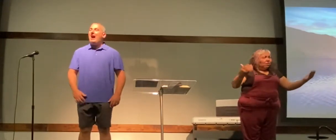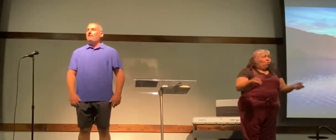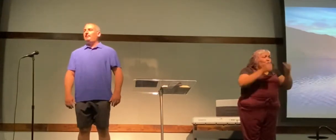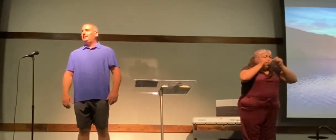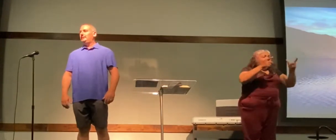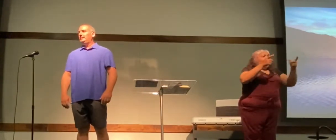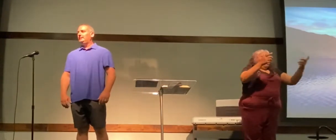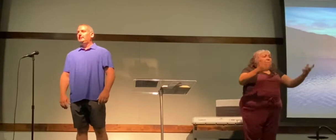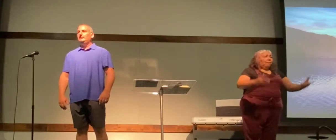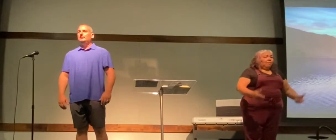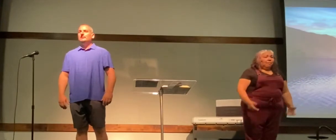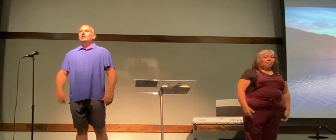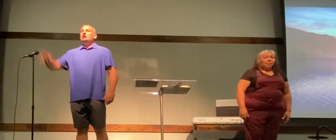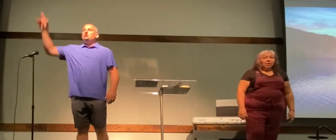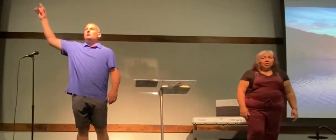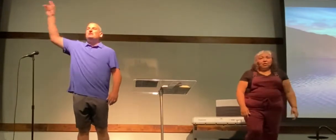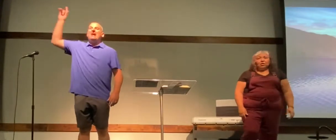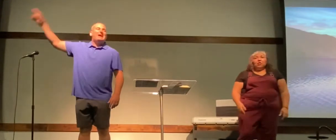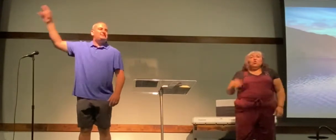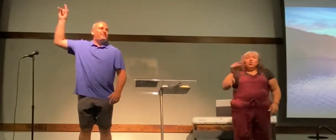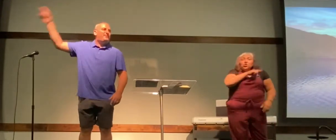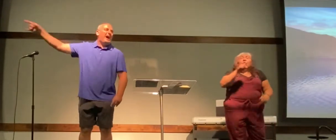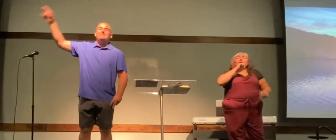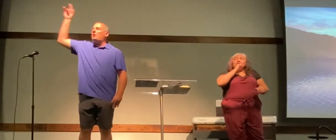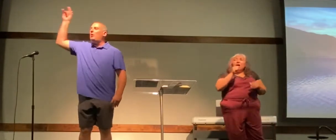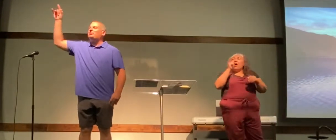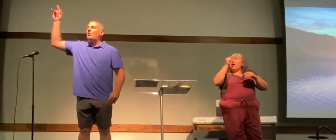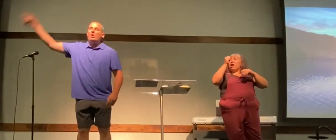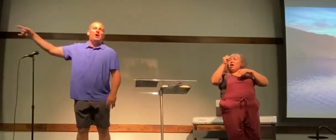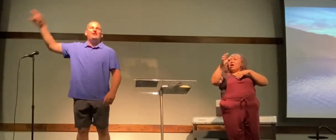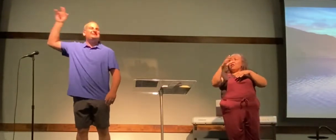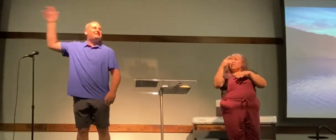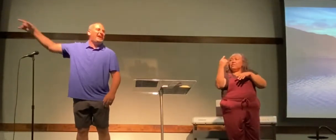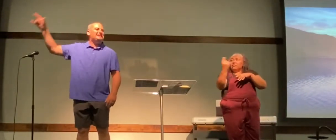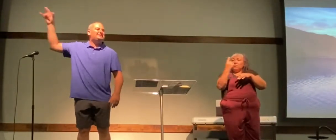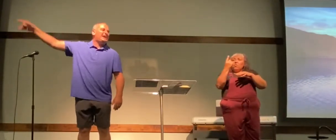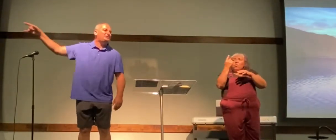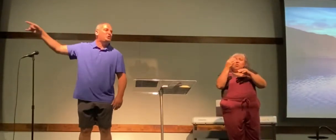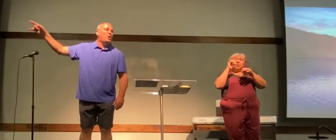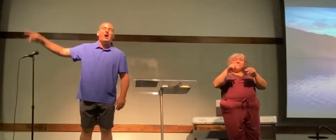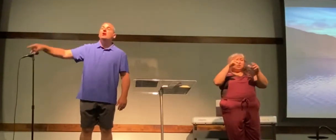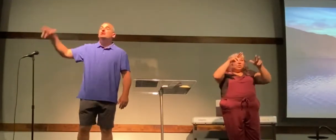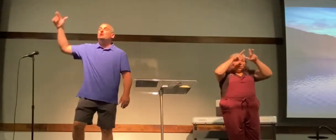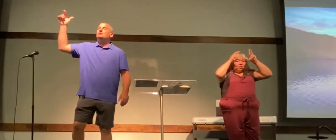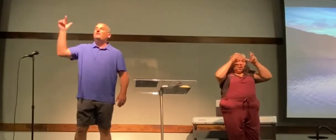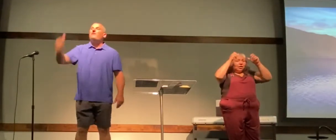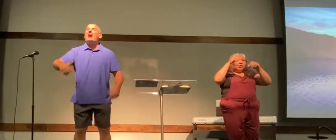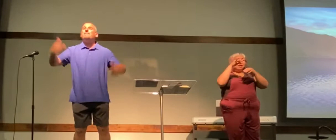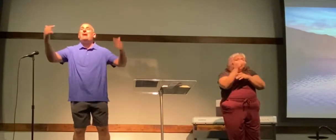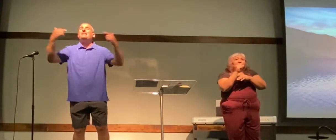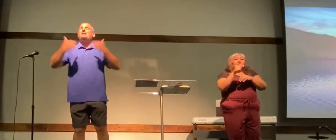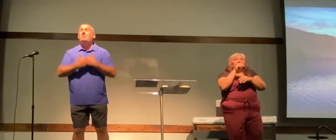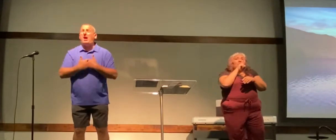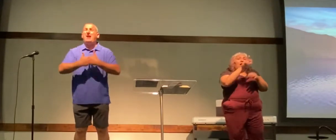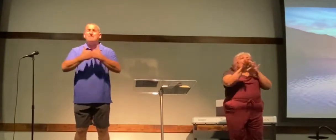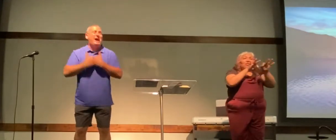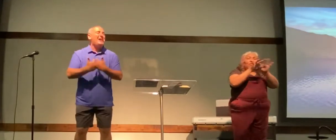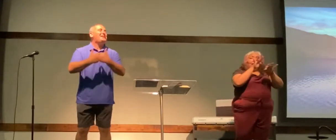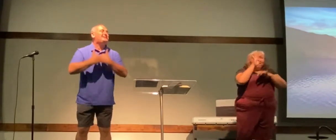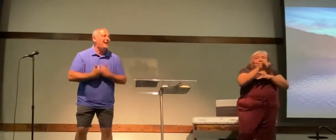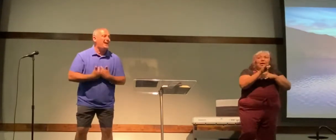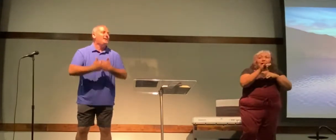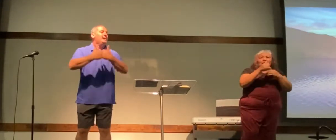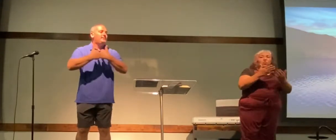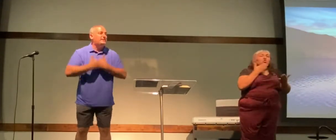Wake up! You are not defined by what the world and Satan says you are. You are defined by the great,